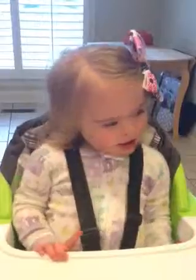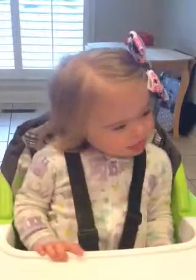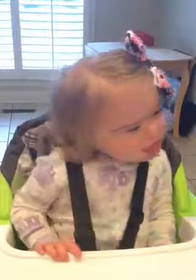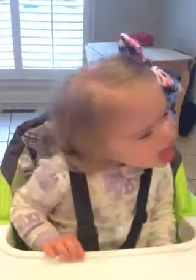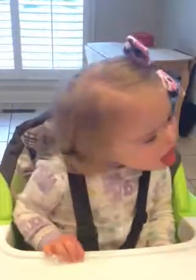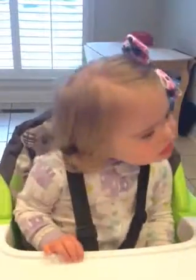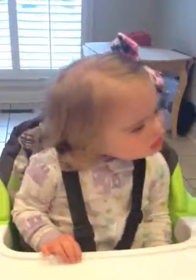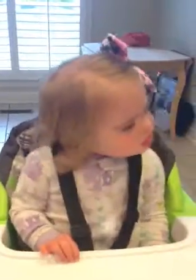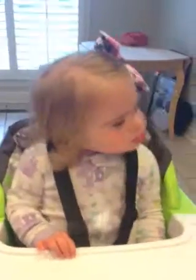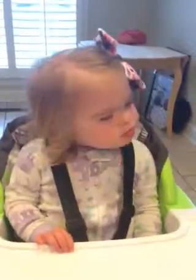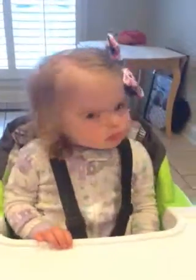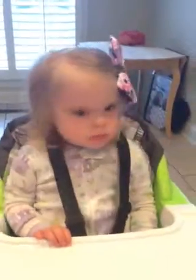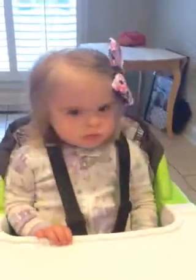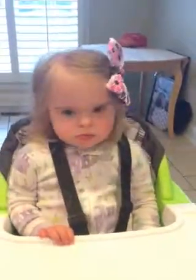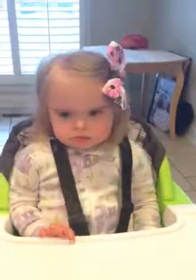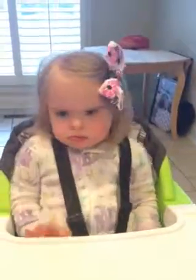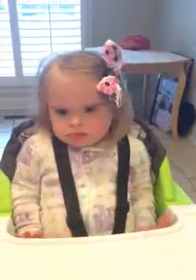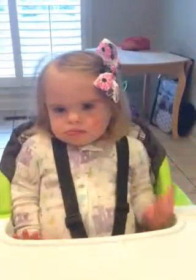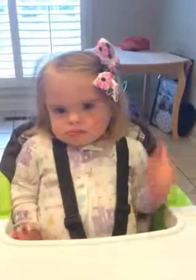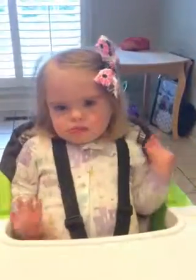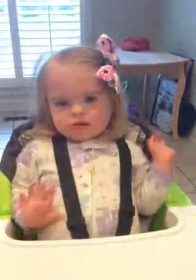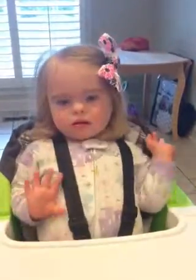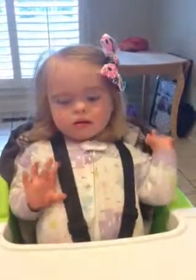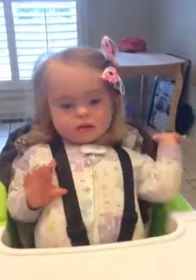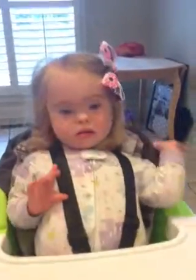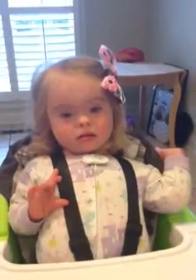Okay. And when we want Lila to talk and not sign, we say, Lila,